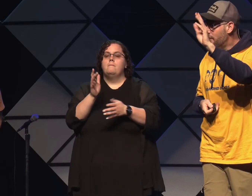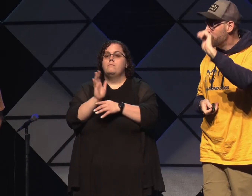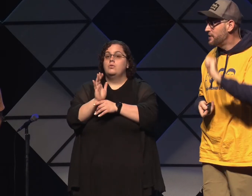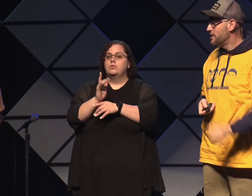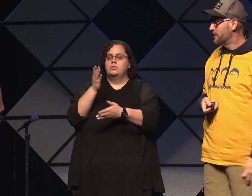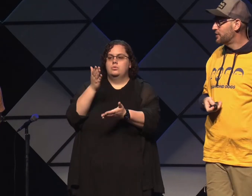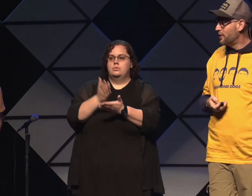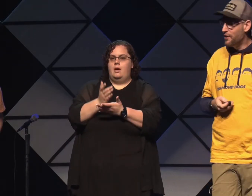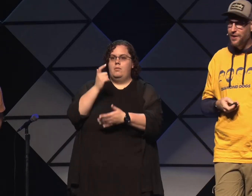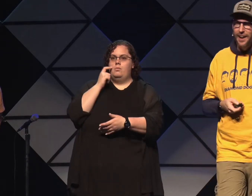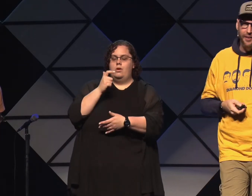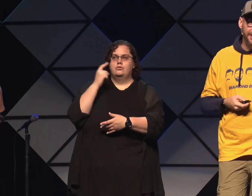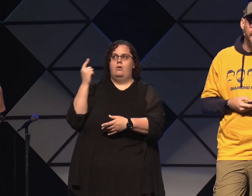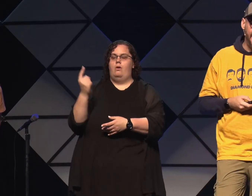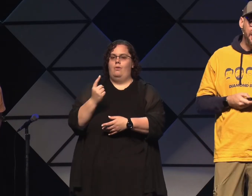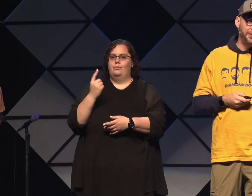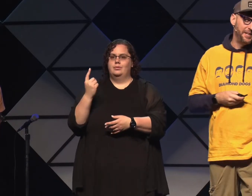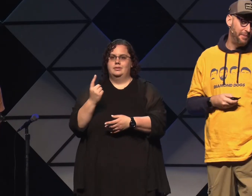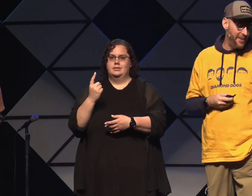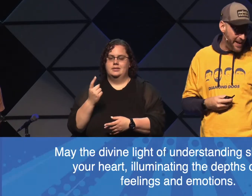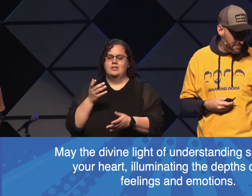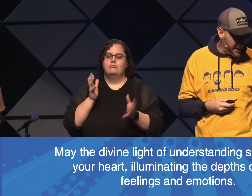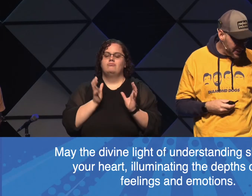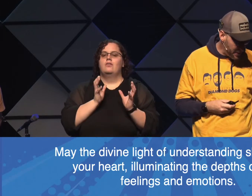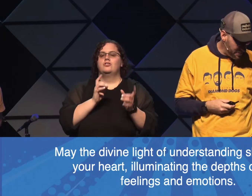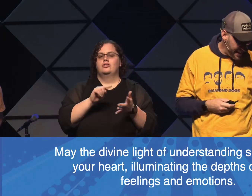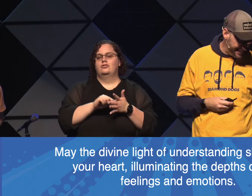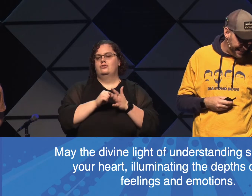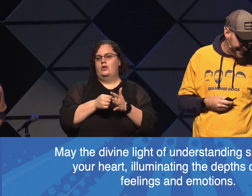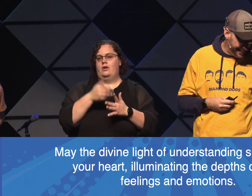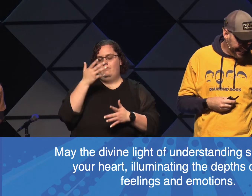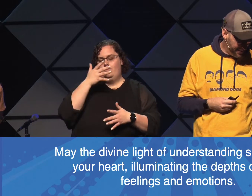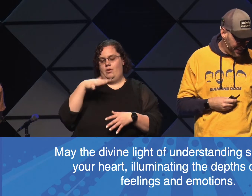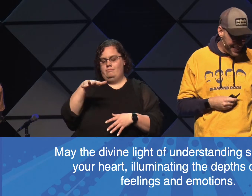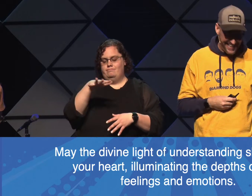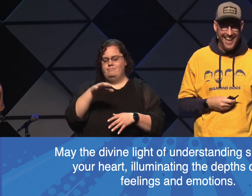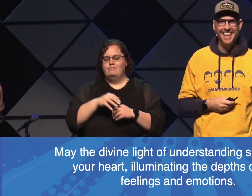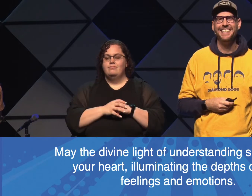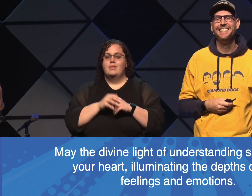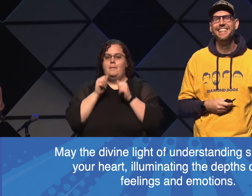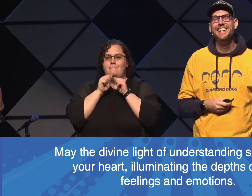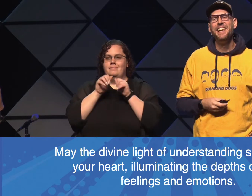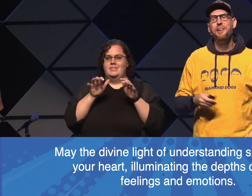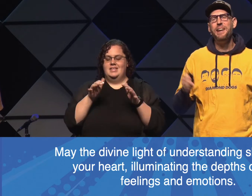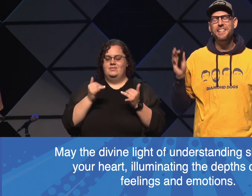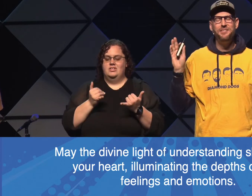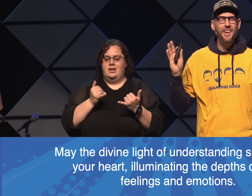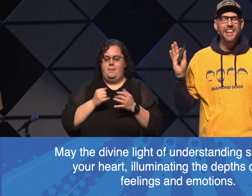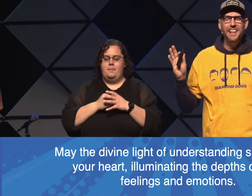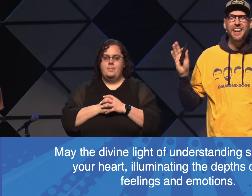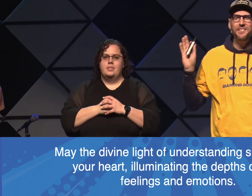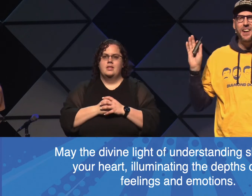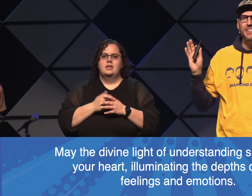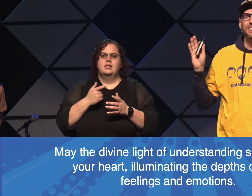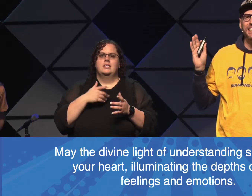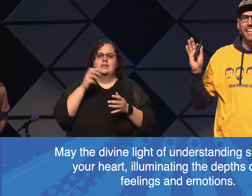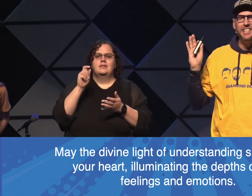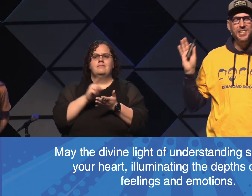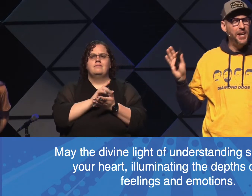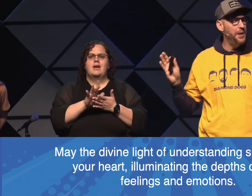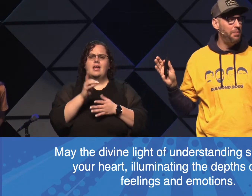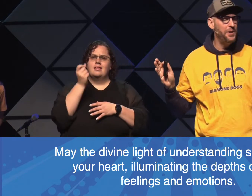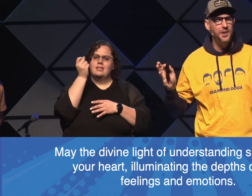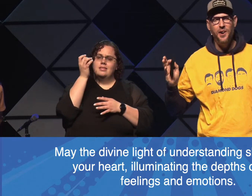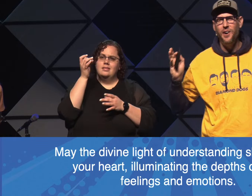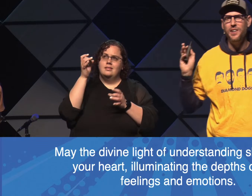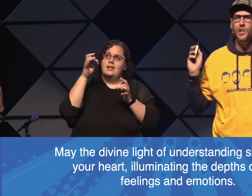your conversation starter out in the atrium. All right, but here's our blessing for today. May the divine light of understanding